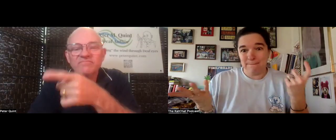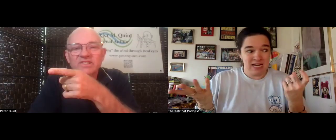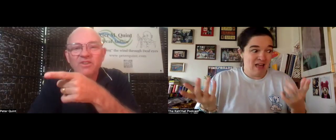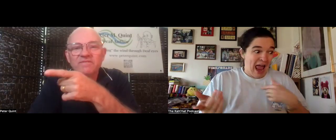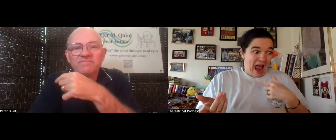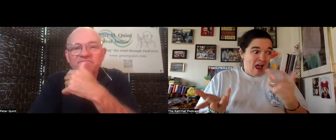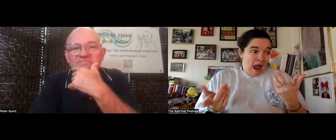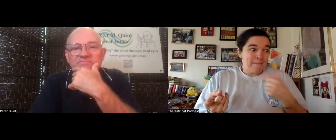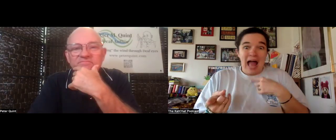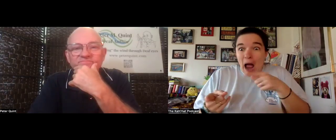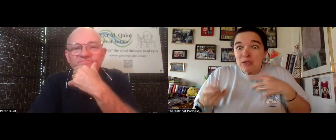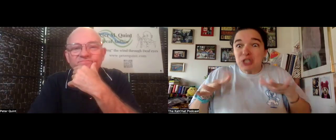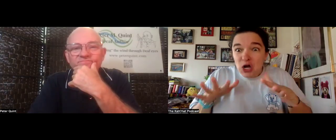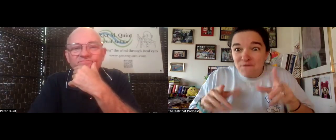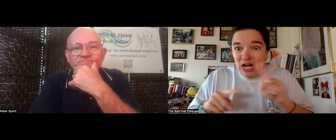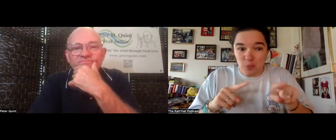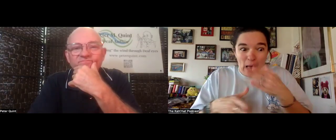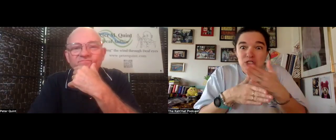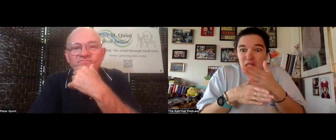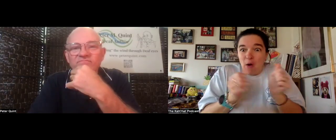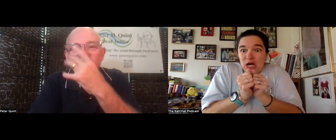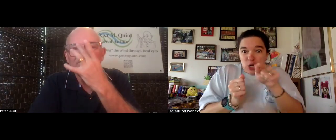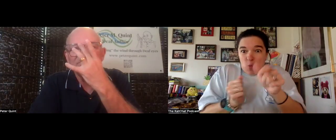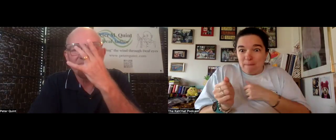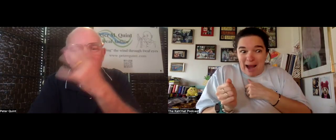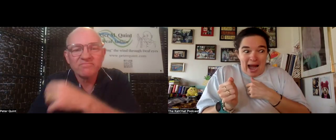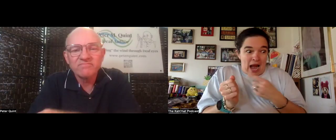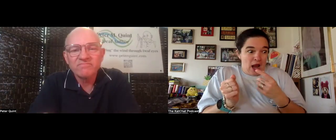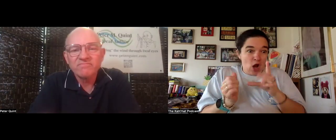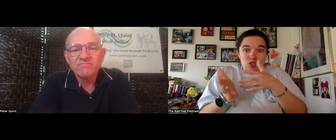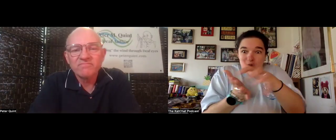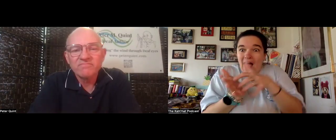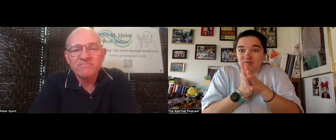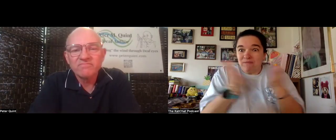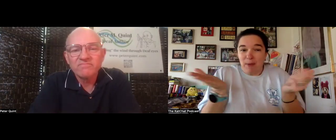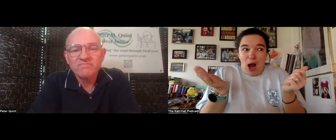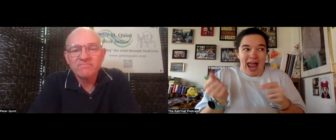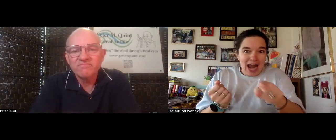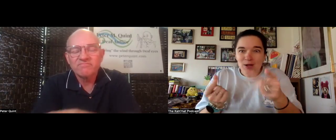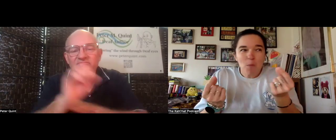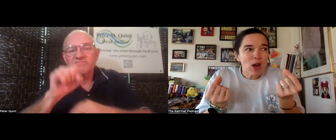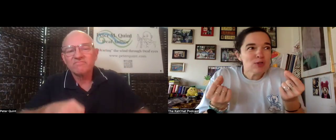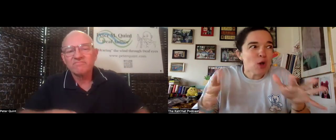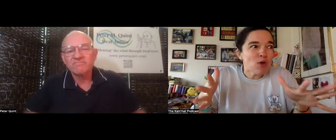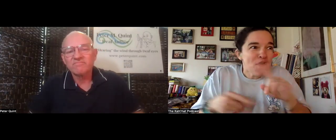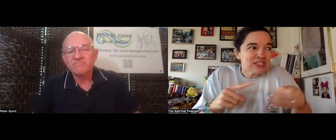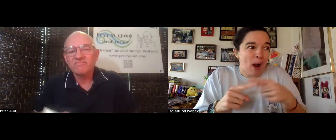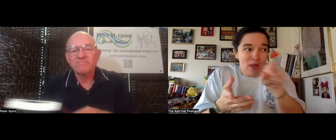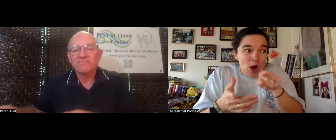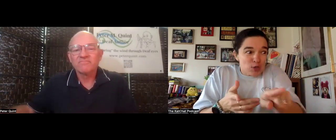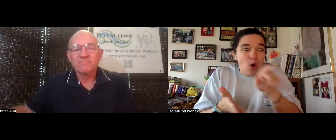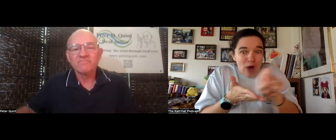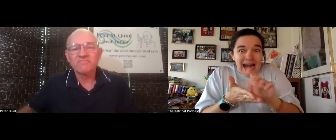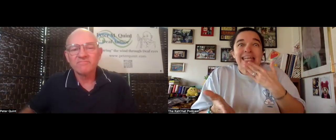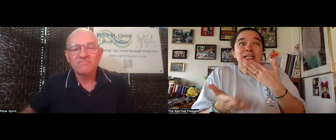Really, I was nervous when I was sharing you with my draft of the book. And because what are you so nervous